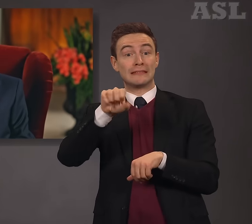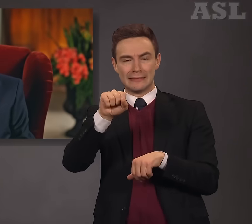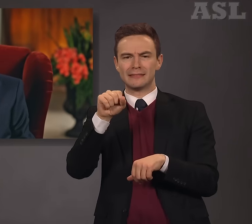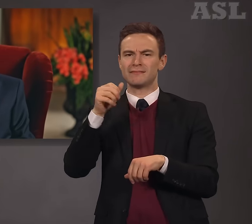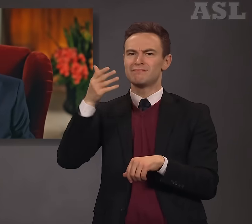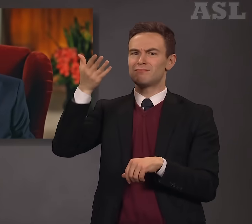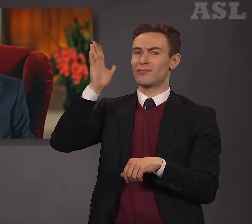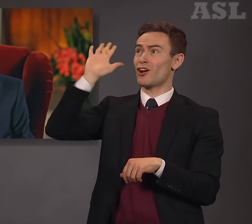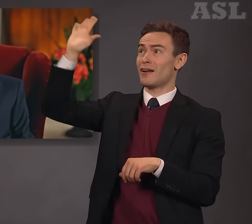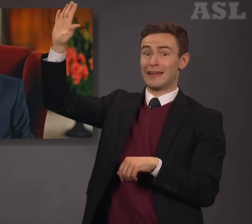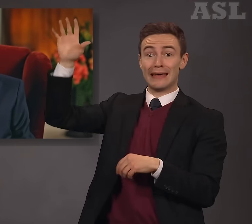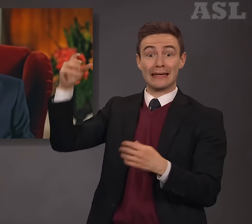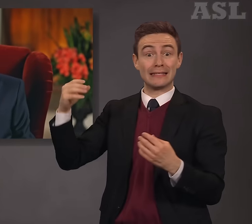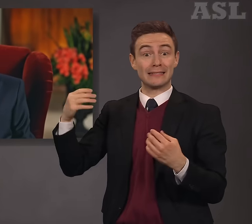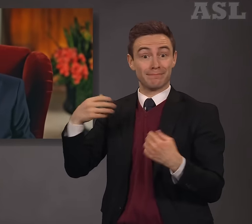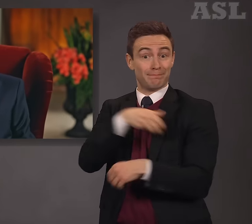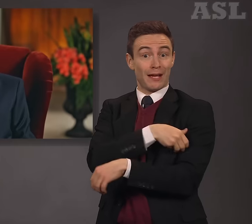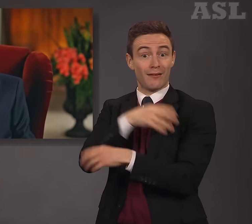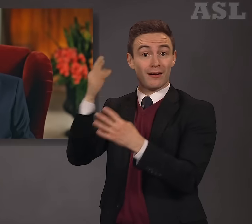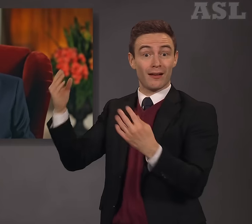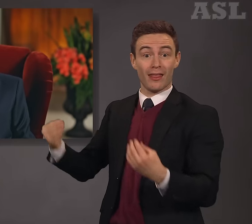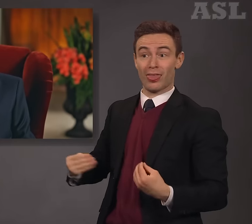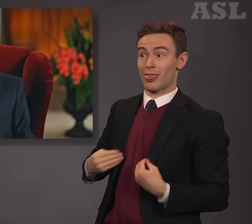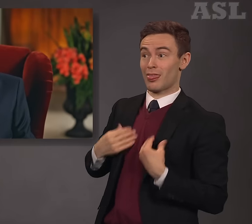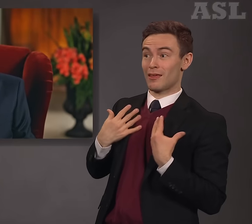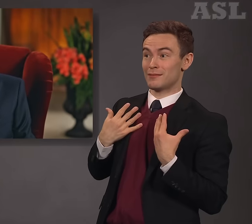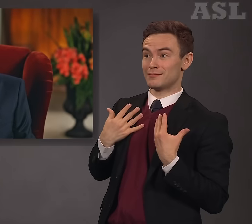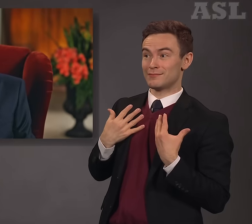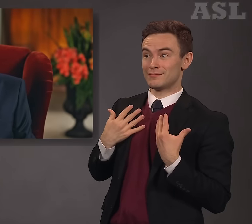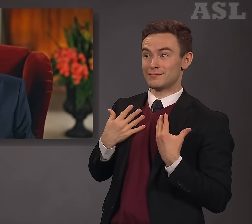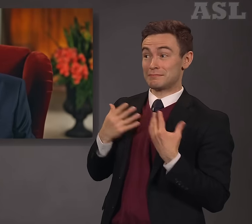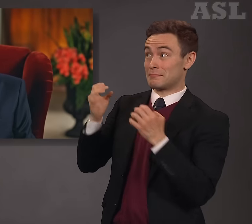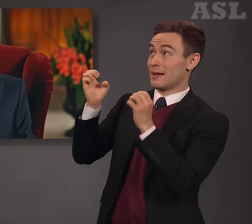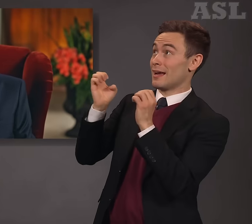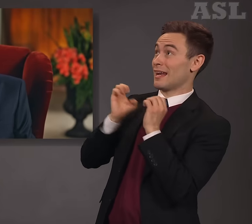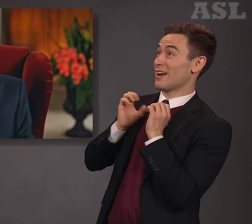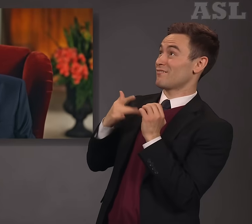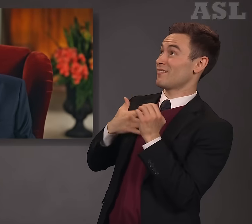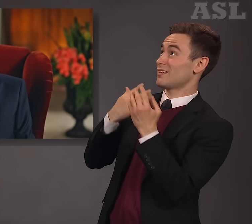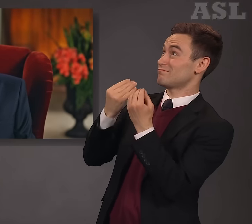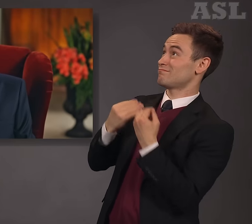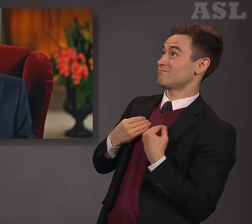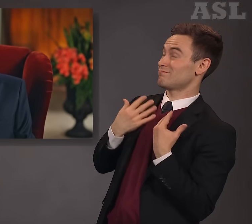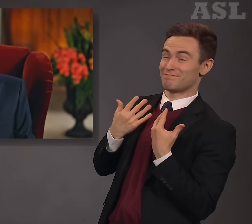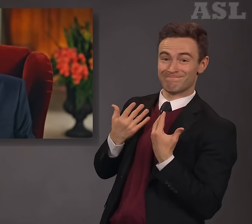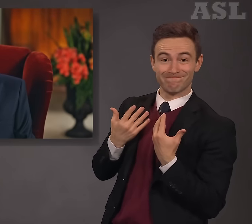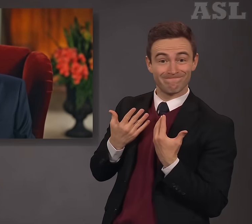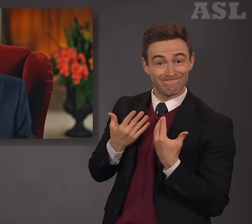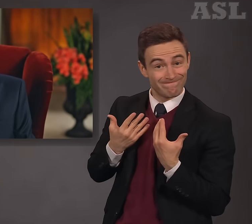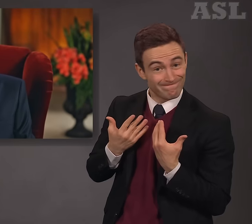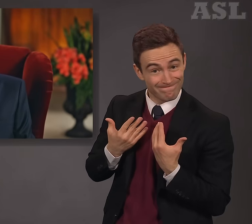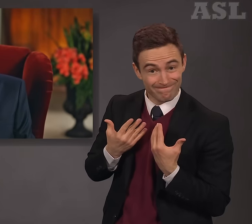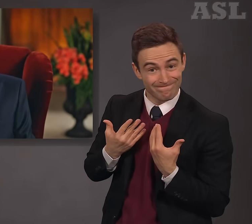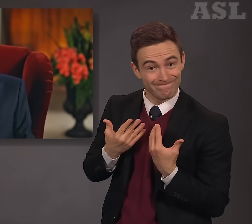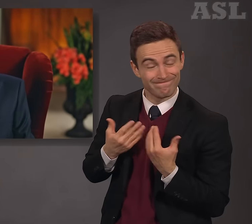Without priesthood keys, you could not be endowed with the power of God.